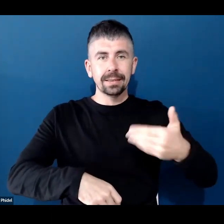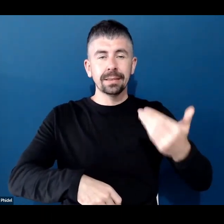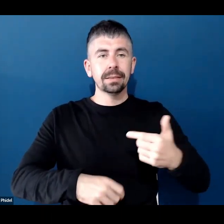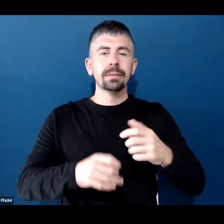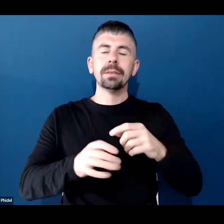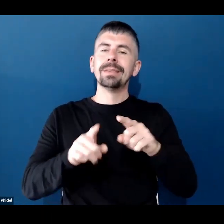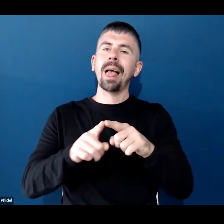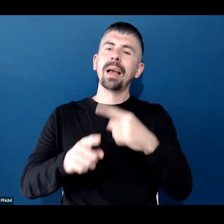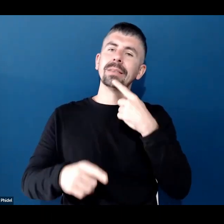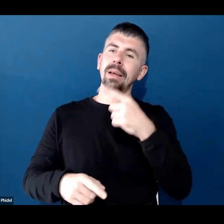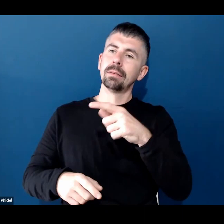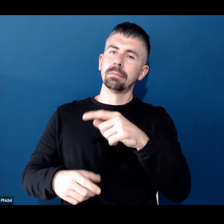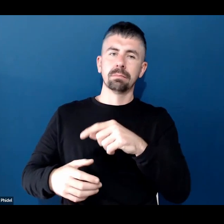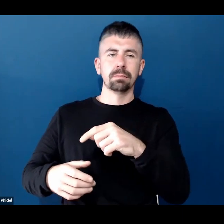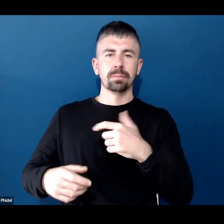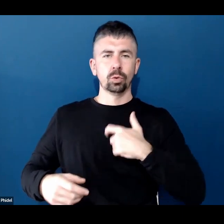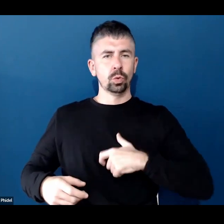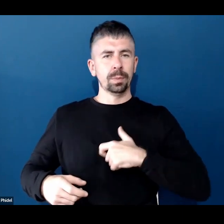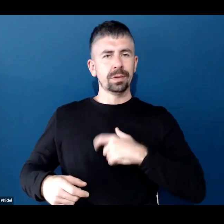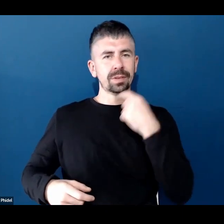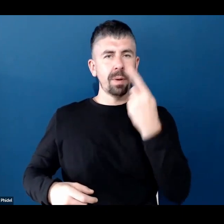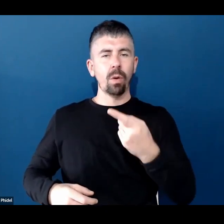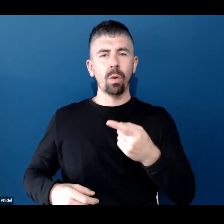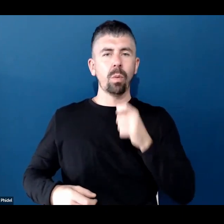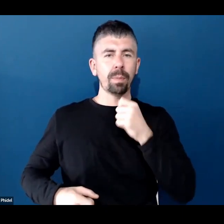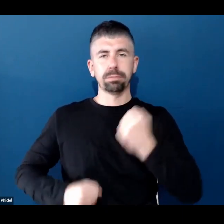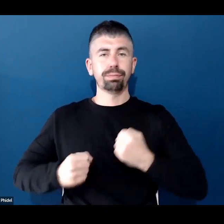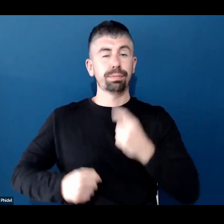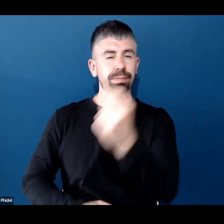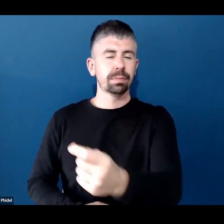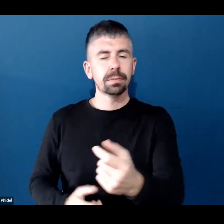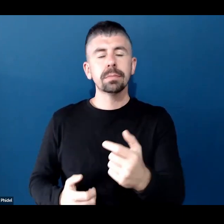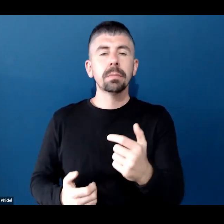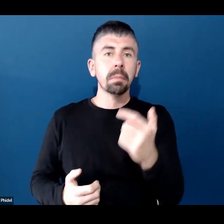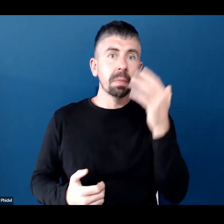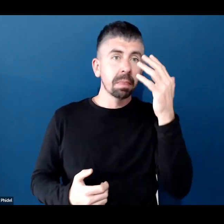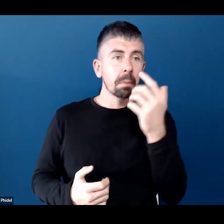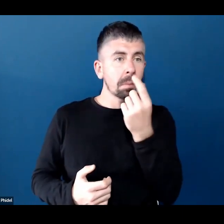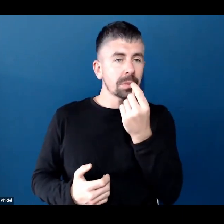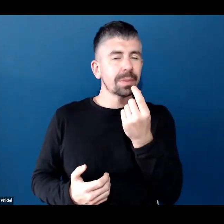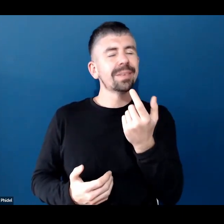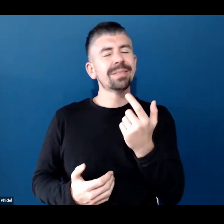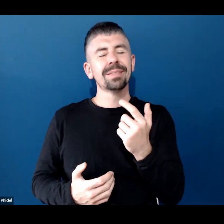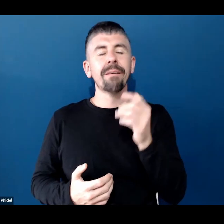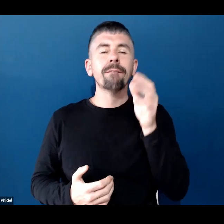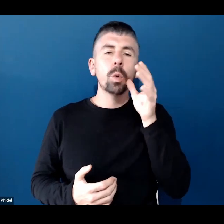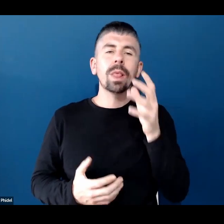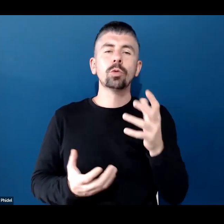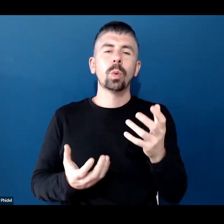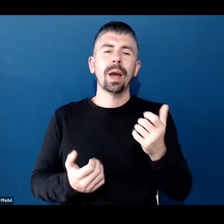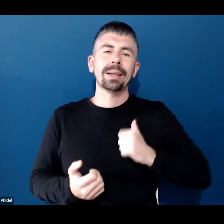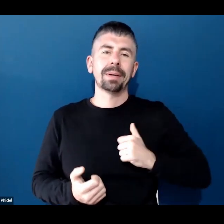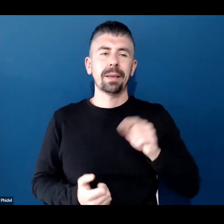fast as Usain Bolt. Like, I mean, maybe it's theoretically possible. I don't know, but it seems a bit foolish. So I think when you get to